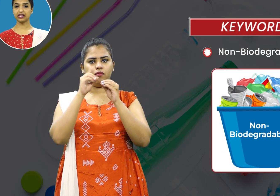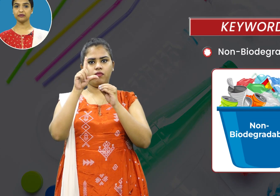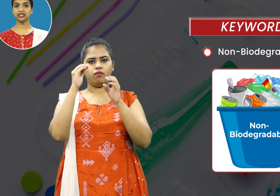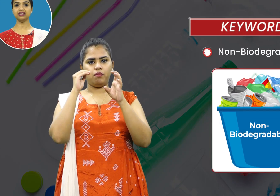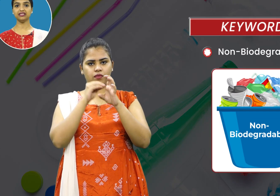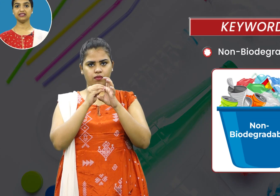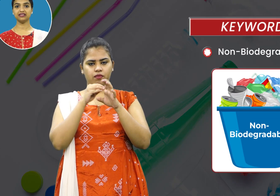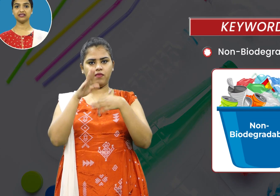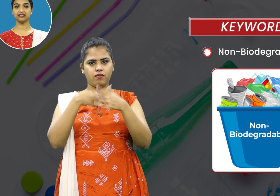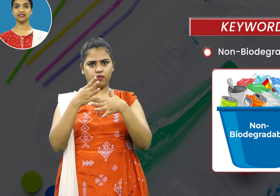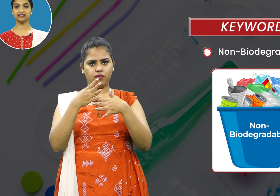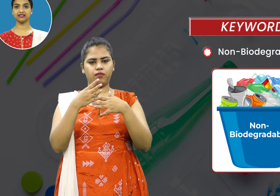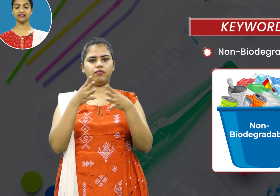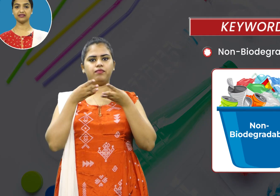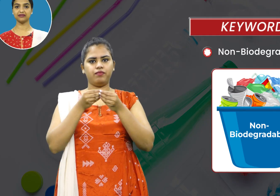non-biodegradable,